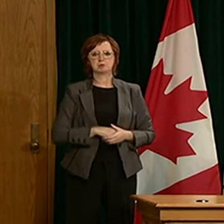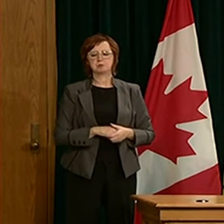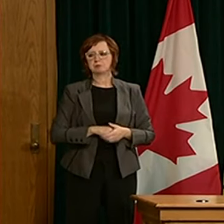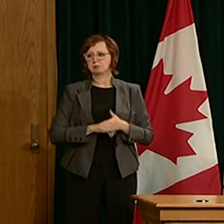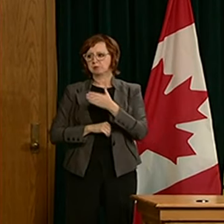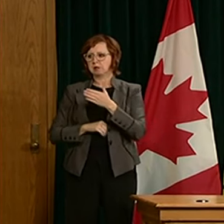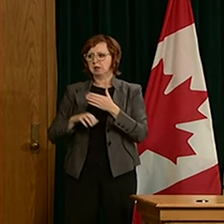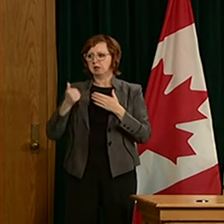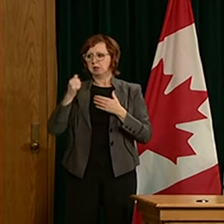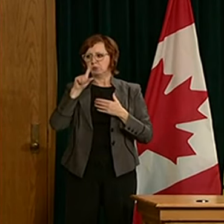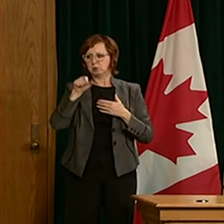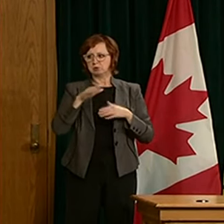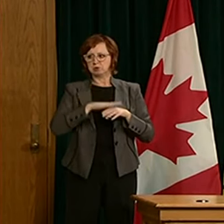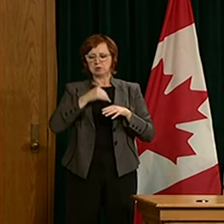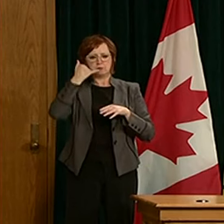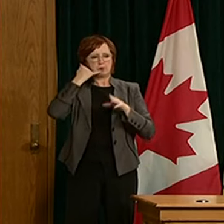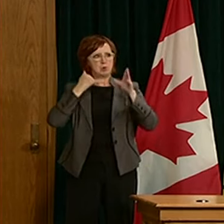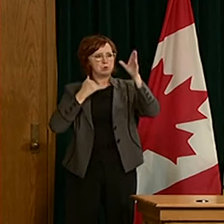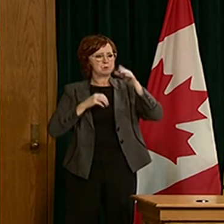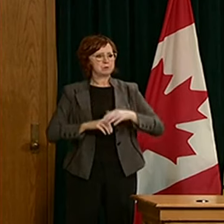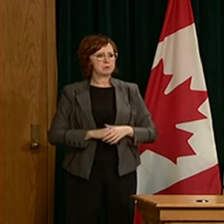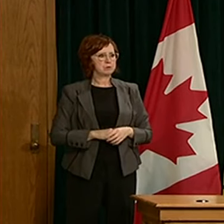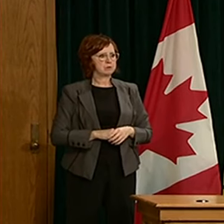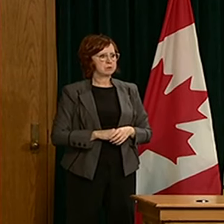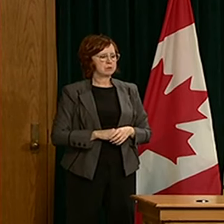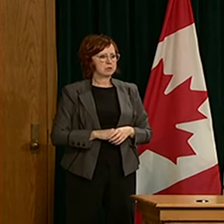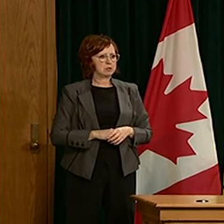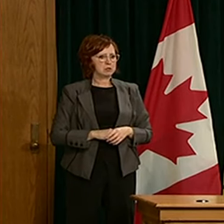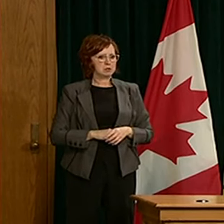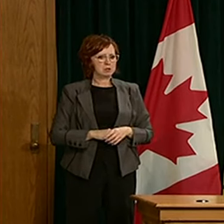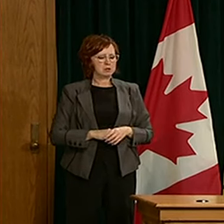Can we have another question on the line, please?